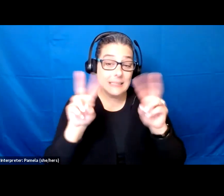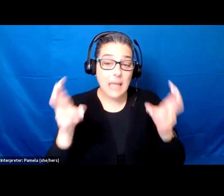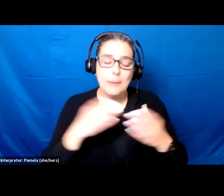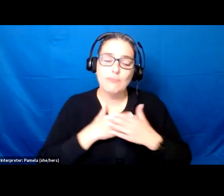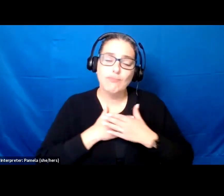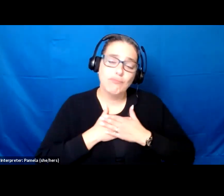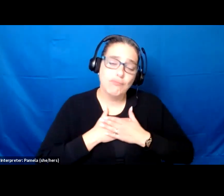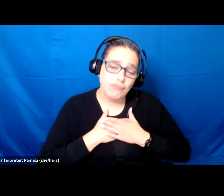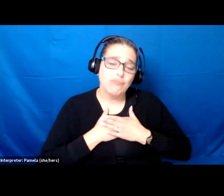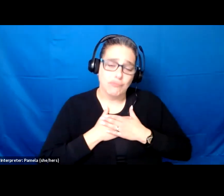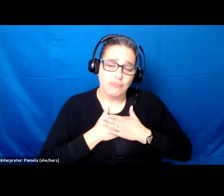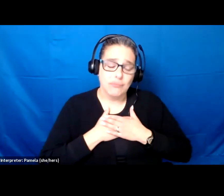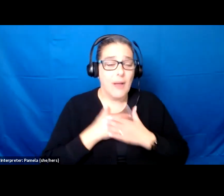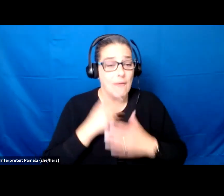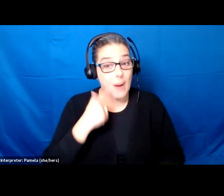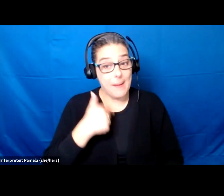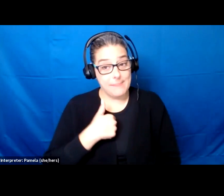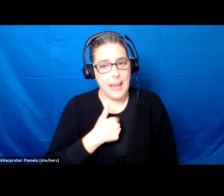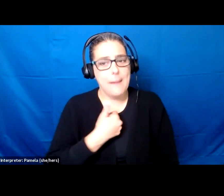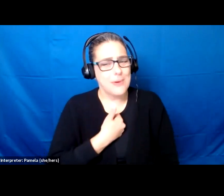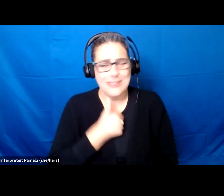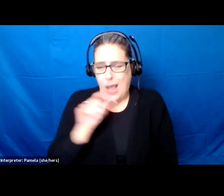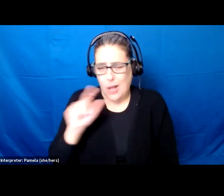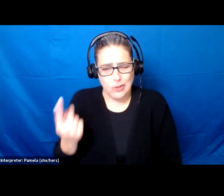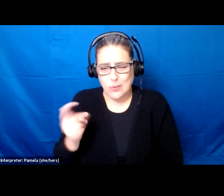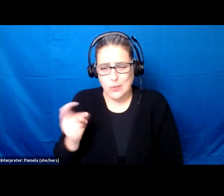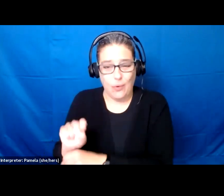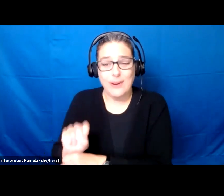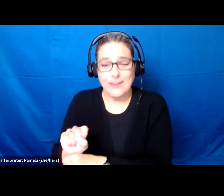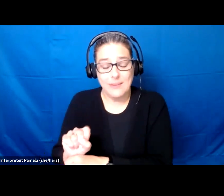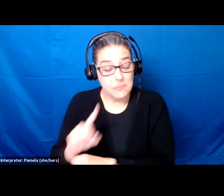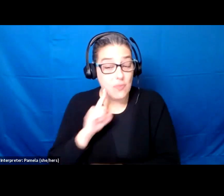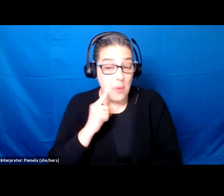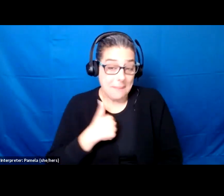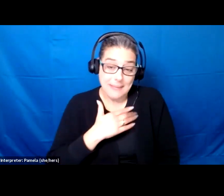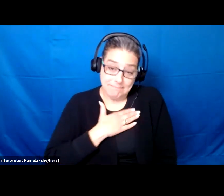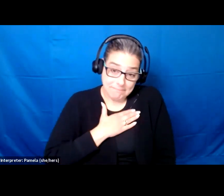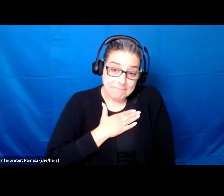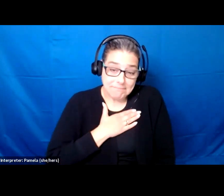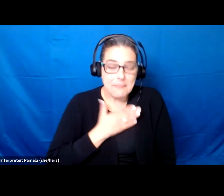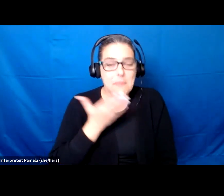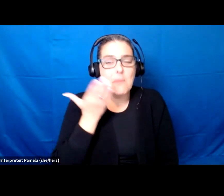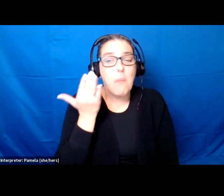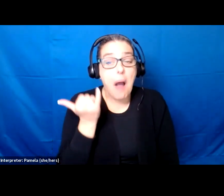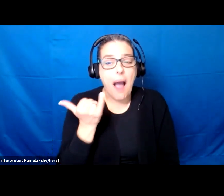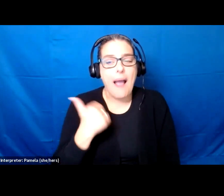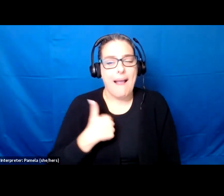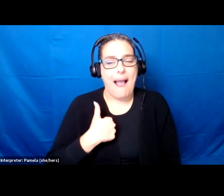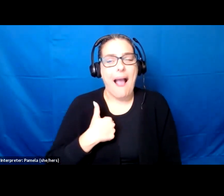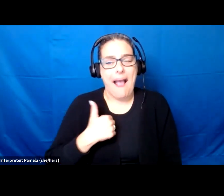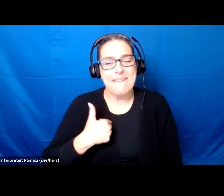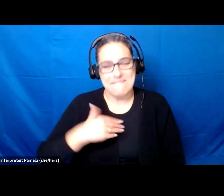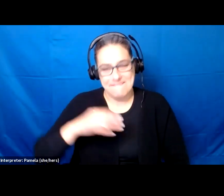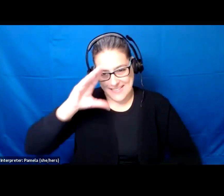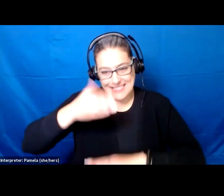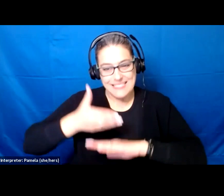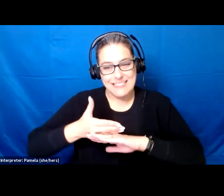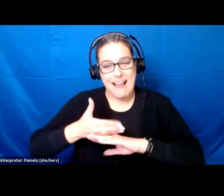for me personally outside of my work. I am the parent of a young man who